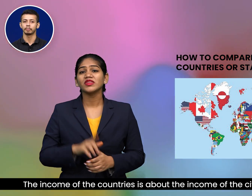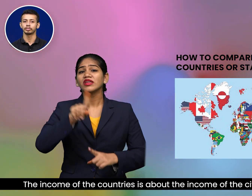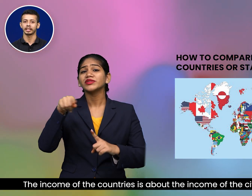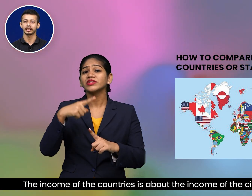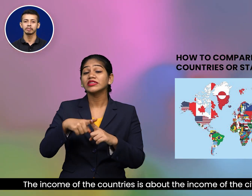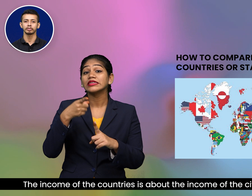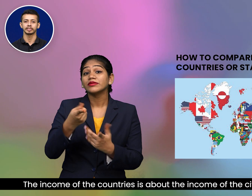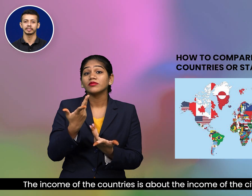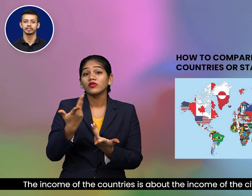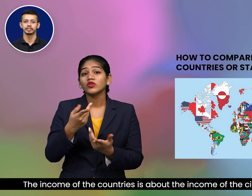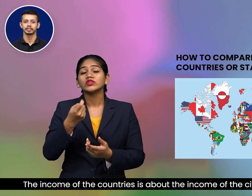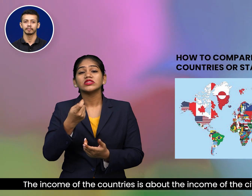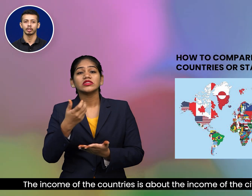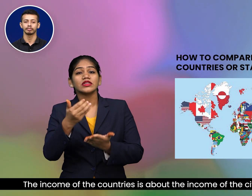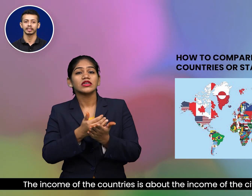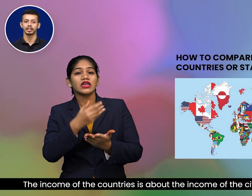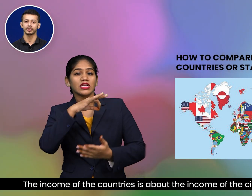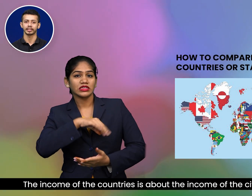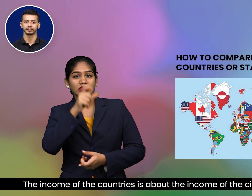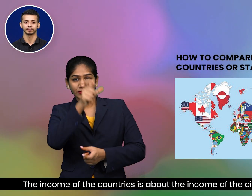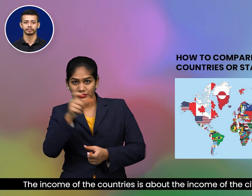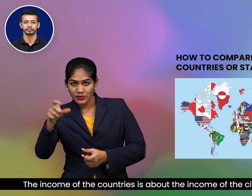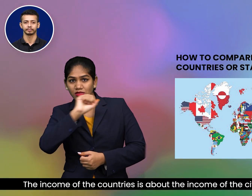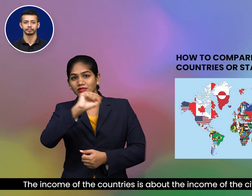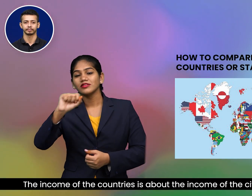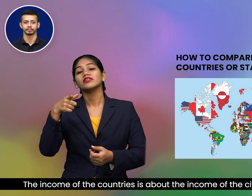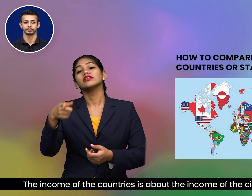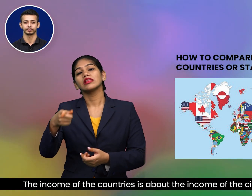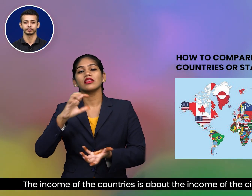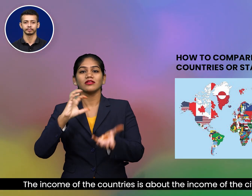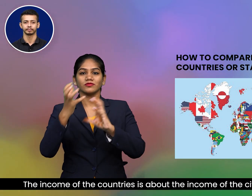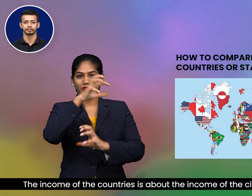is about the income of the citizens of that country.